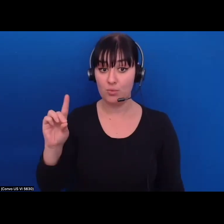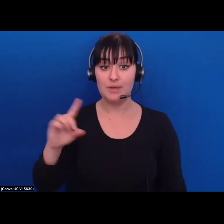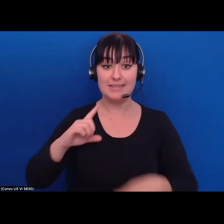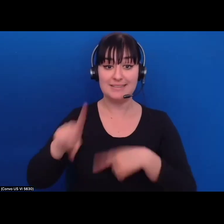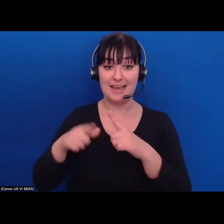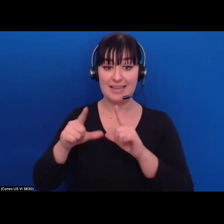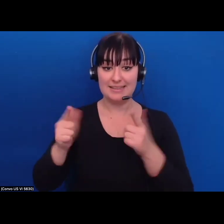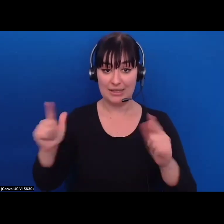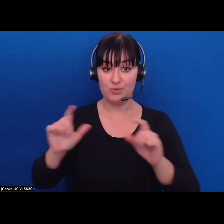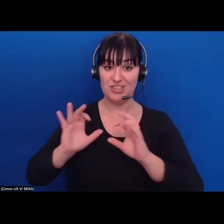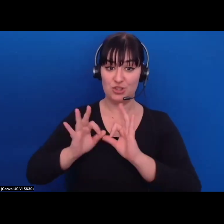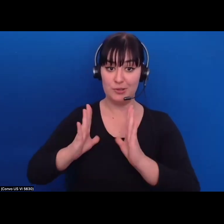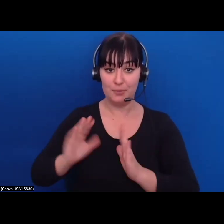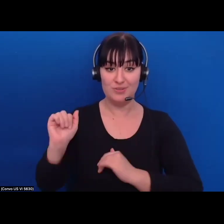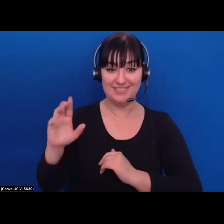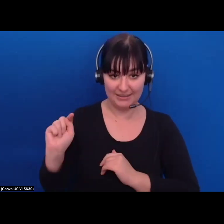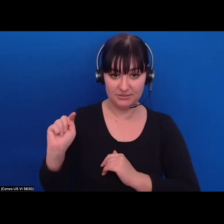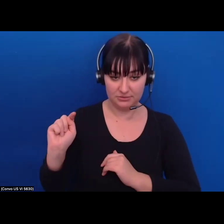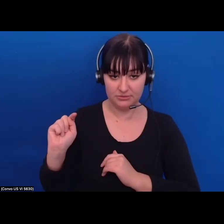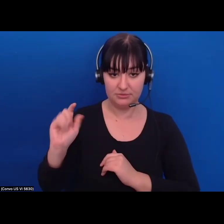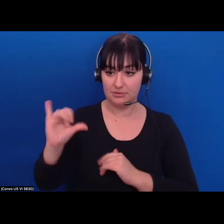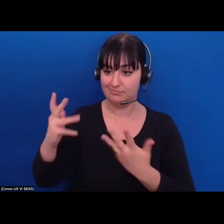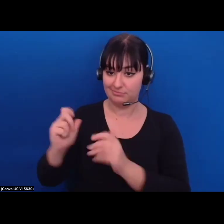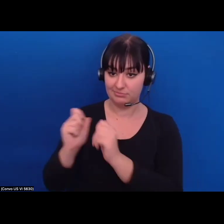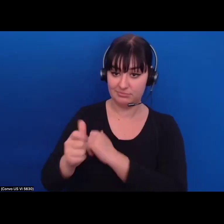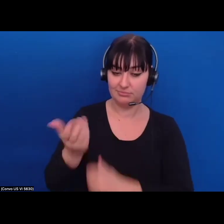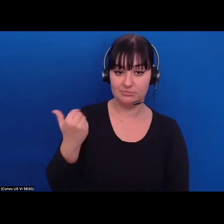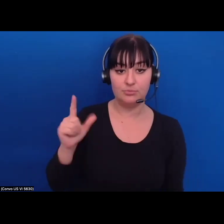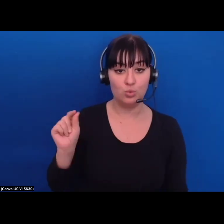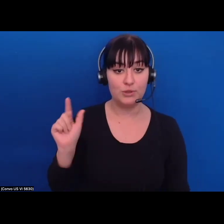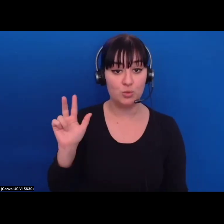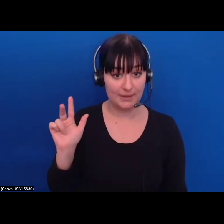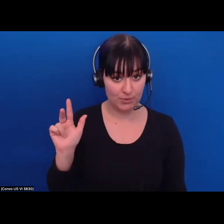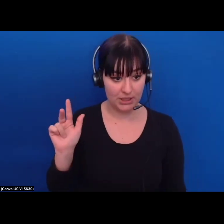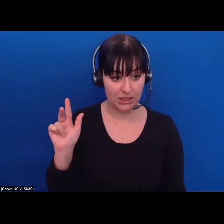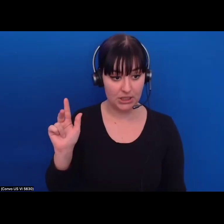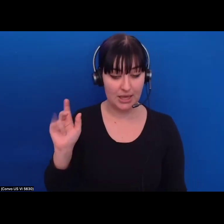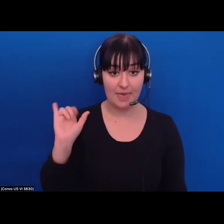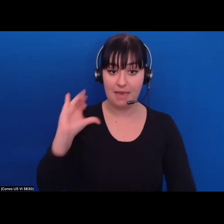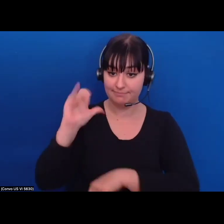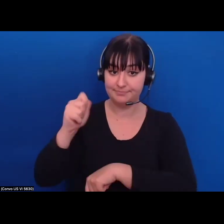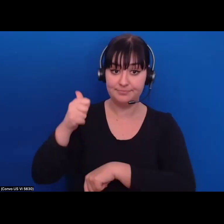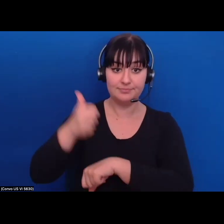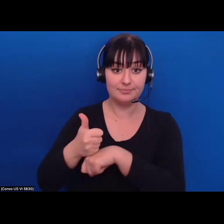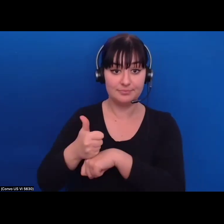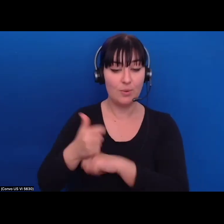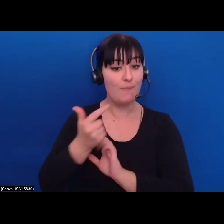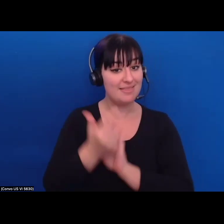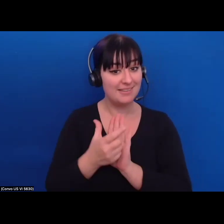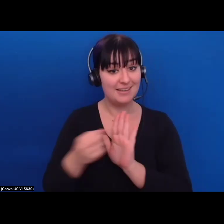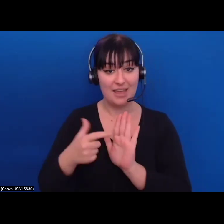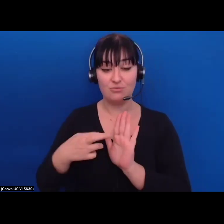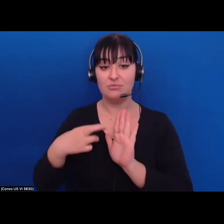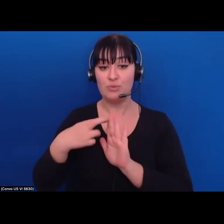Interpreters Act was passed in 2023, and it establishes the licensing and regulatory